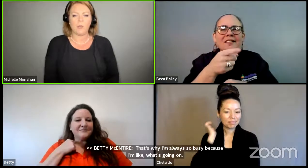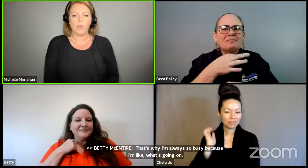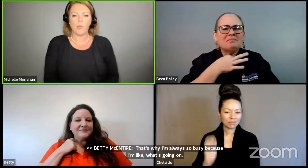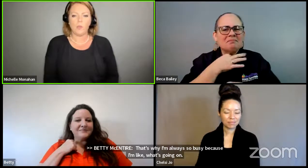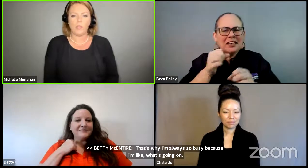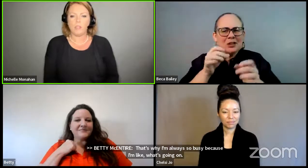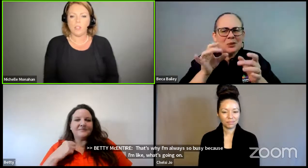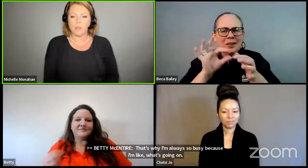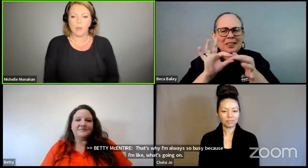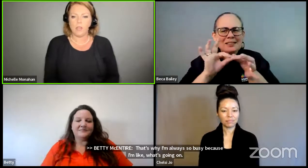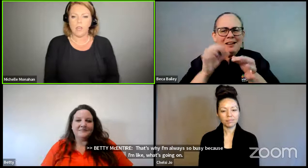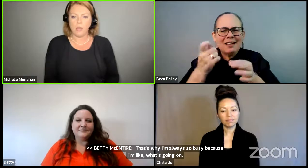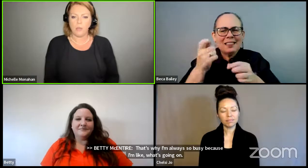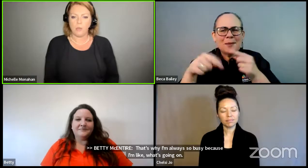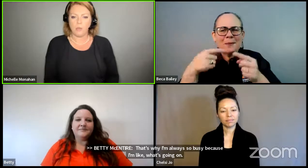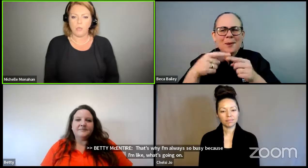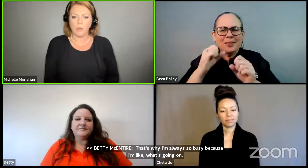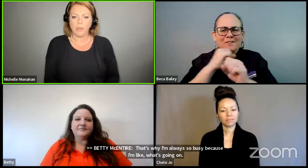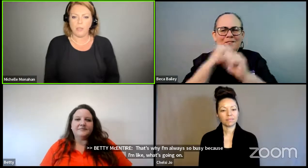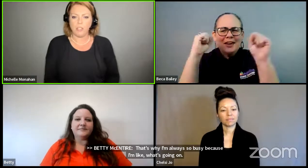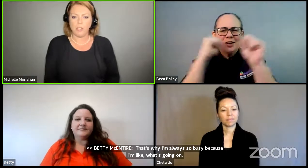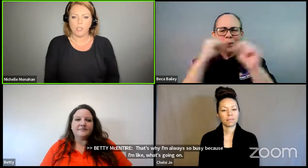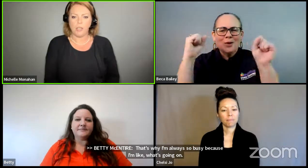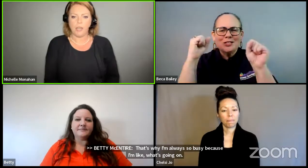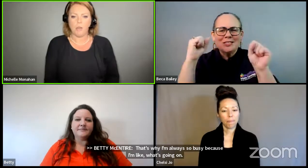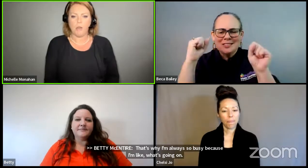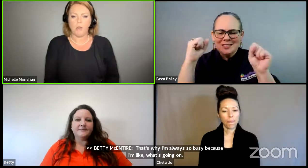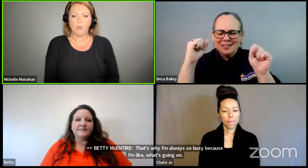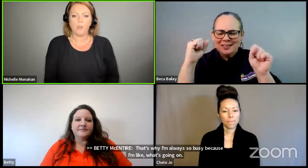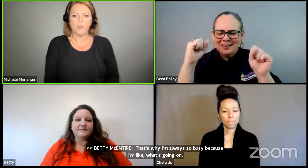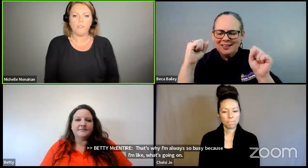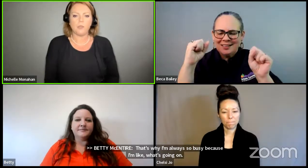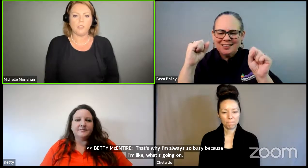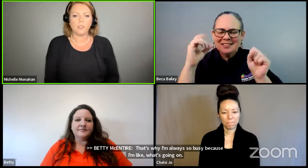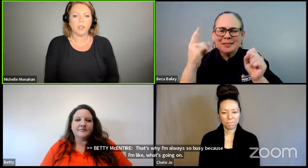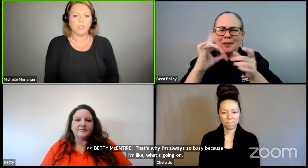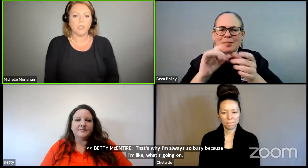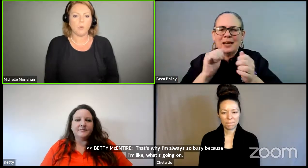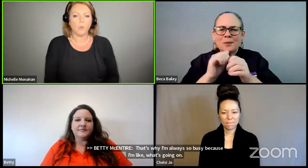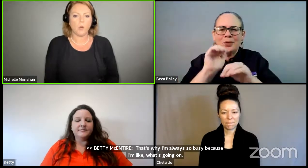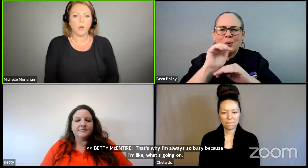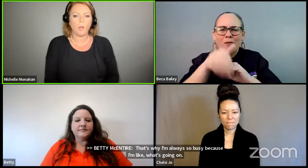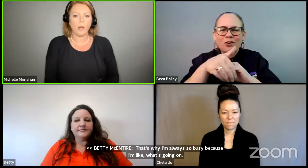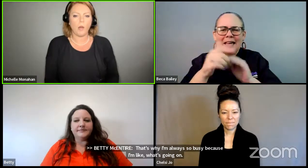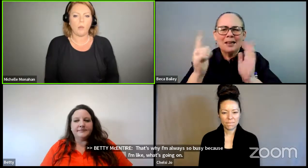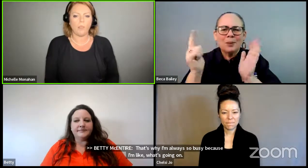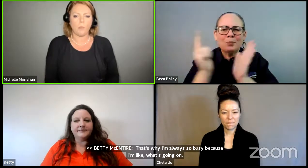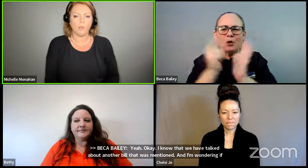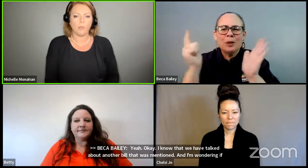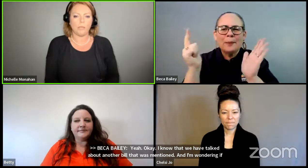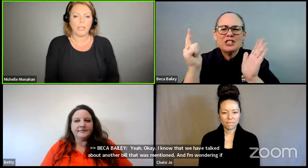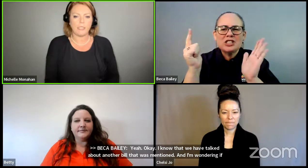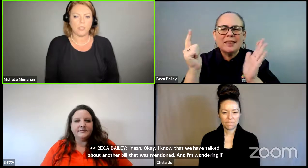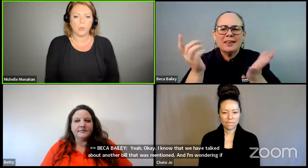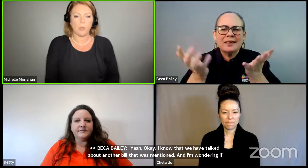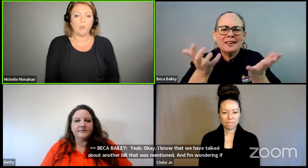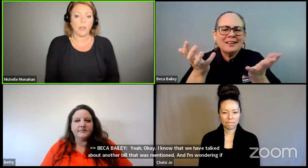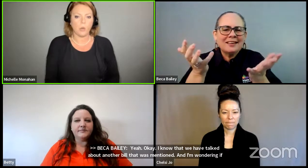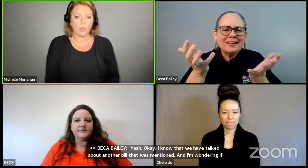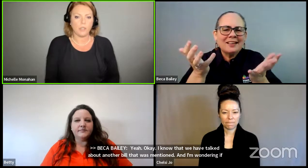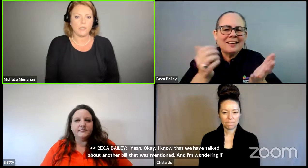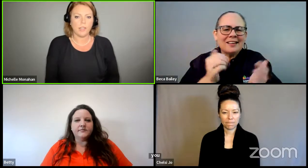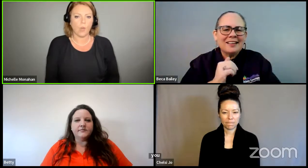Okay, I know that we have talked about another bill that was mentioned, and I'm wondering if you can talk a little bit more about the bill related